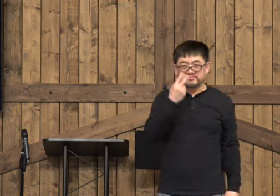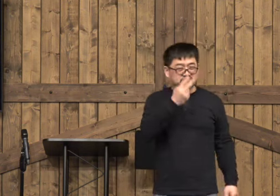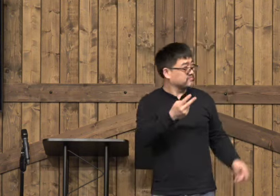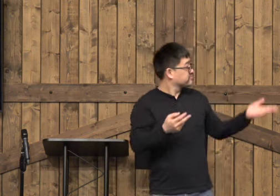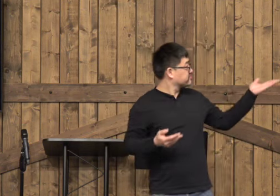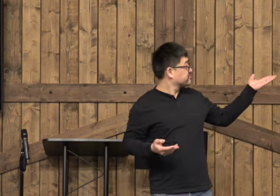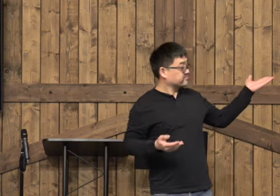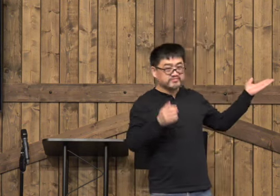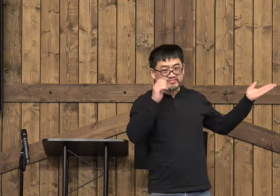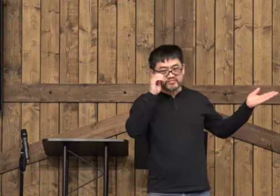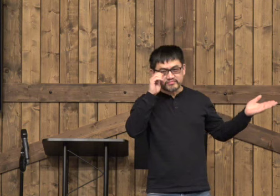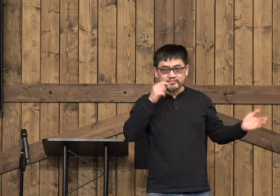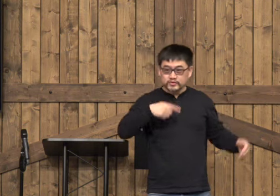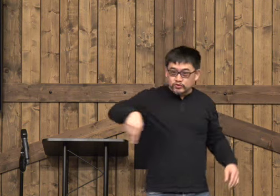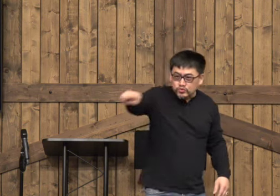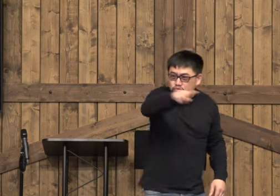So the man got up, took his mat, and he left.